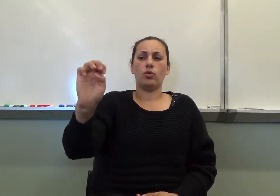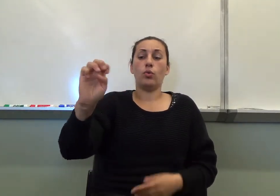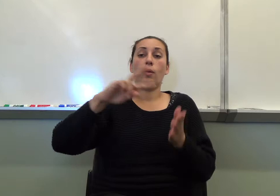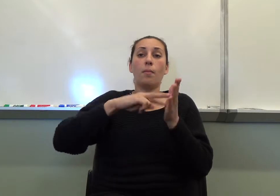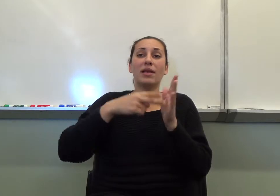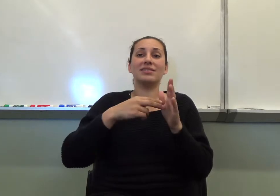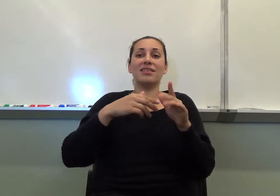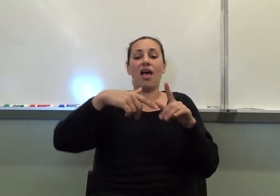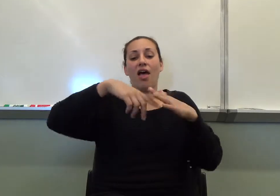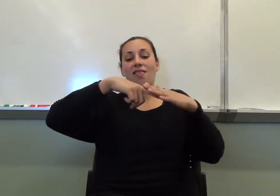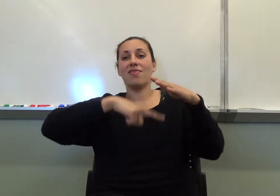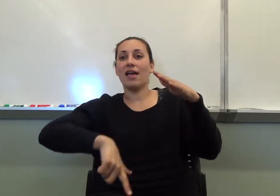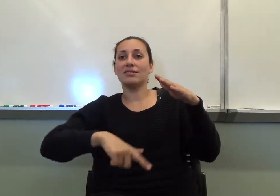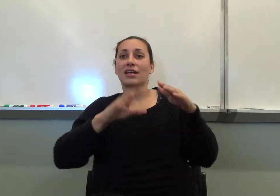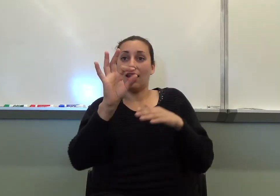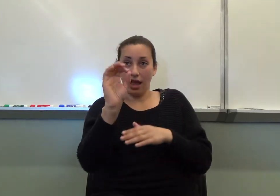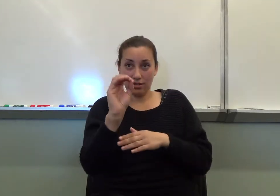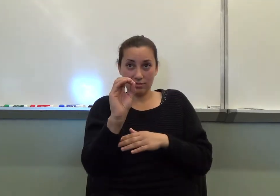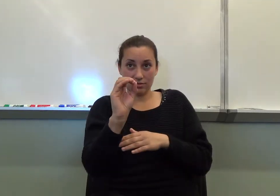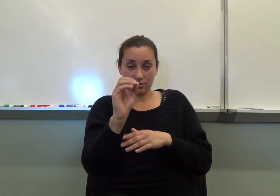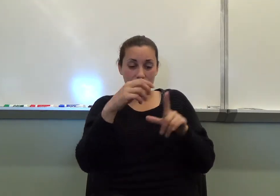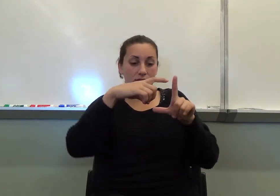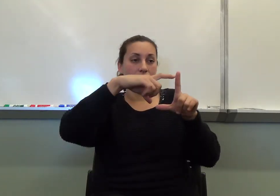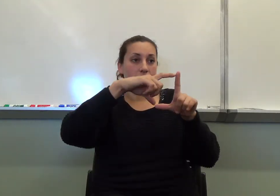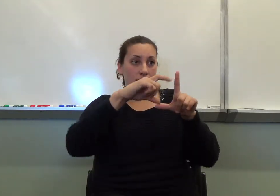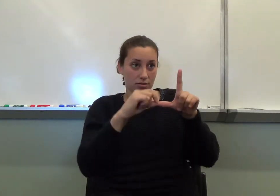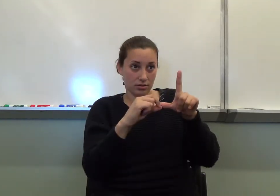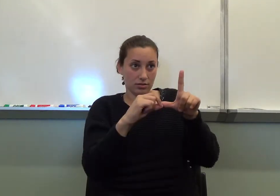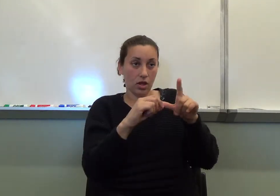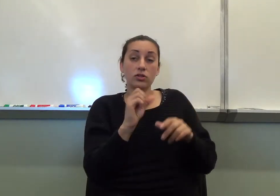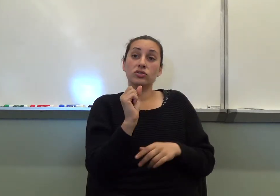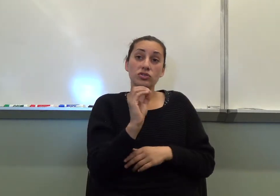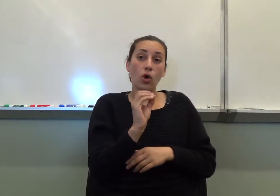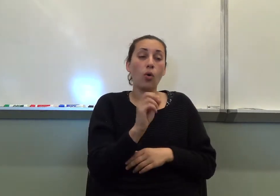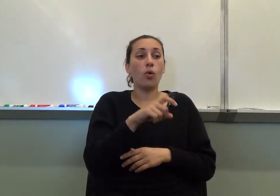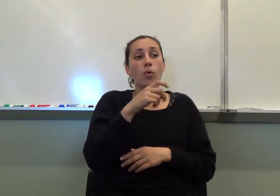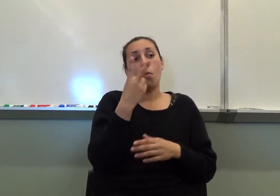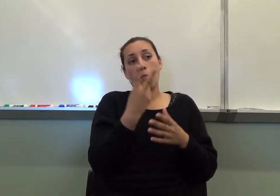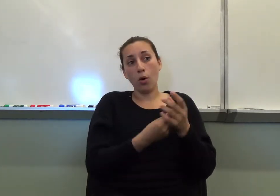because they both have to be less than 90, so they can add up to 90. Does that make sense?